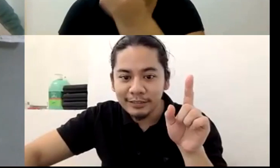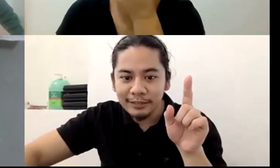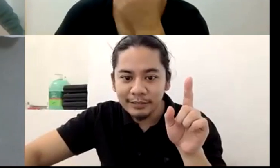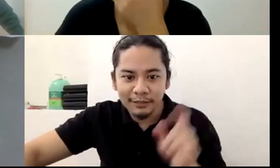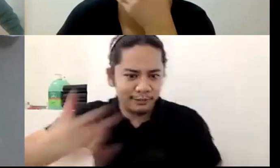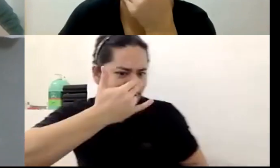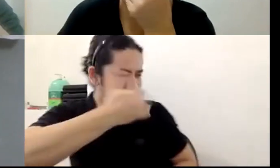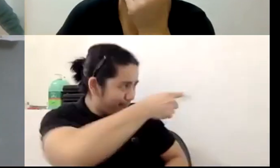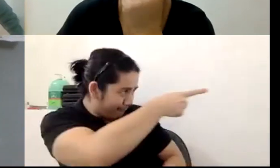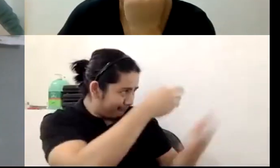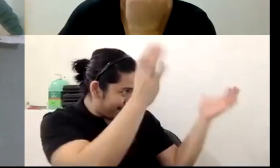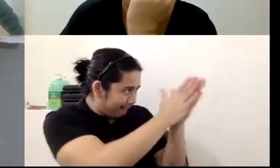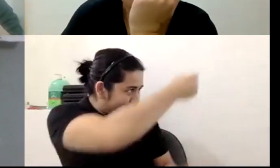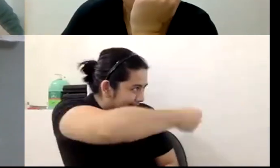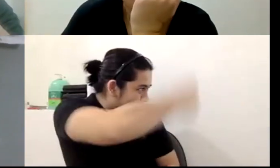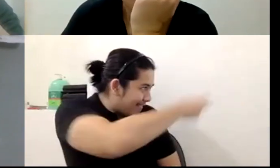All right.